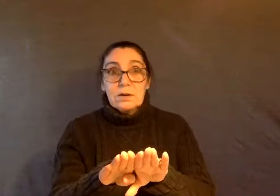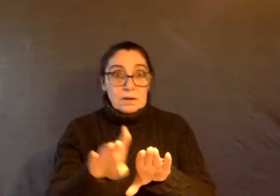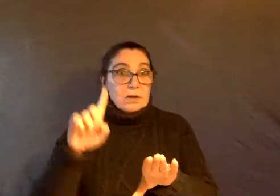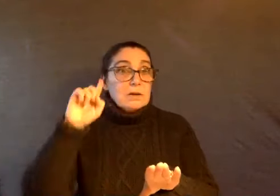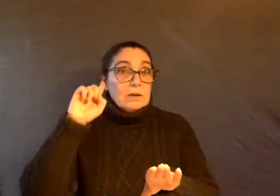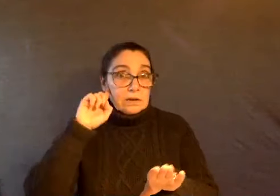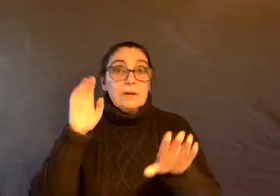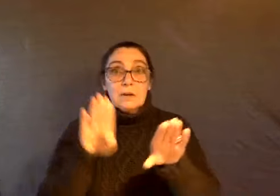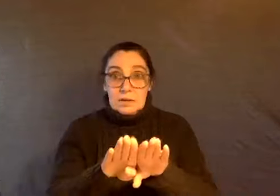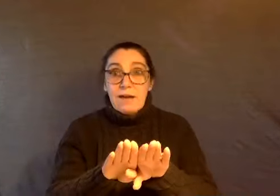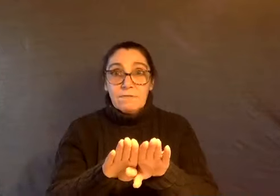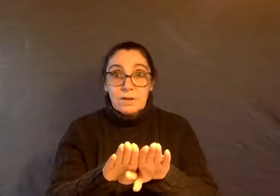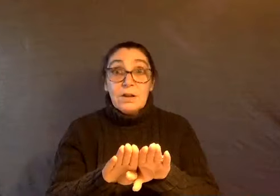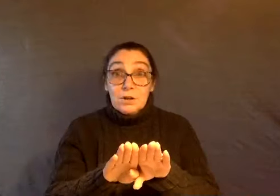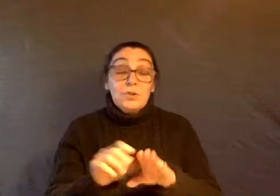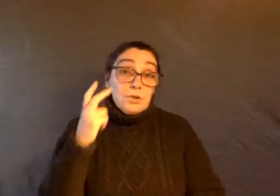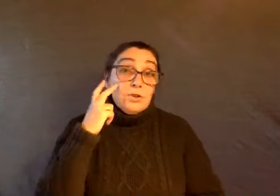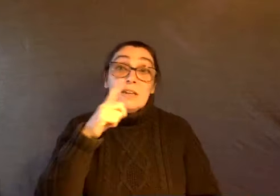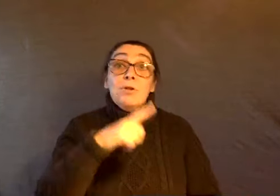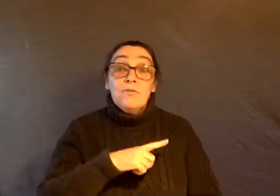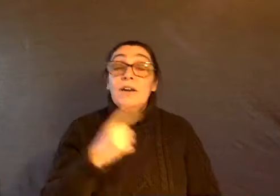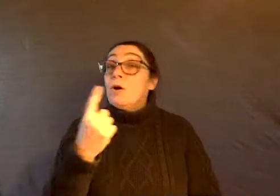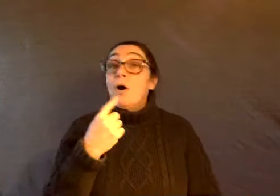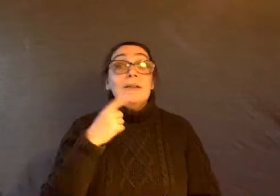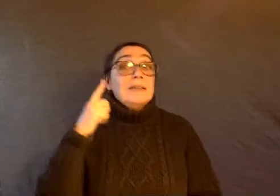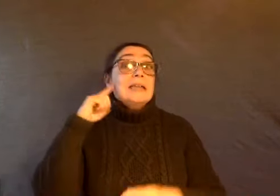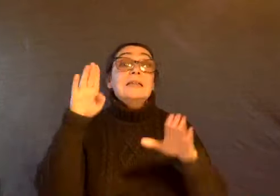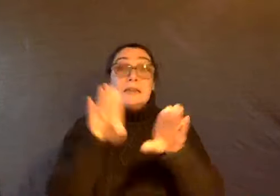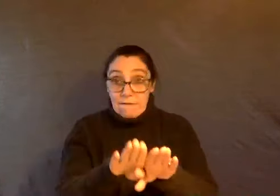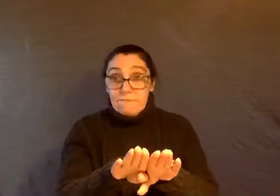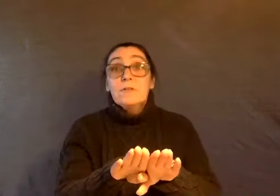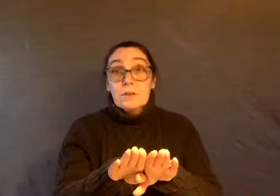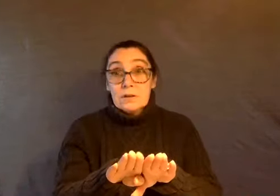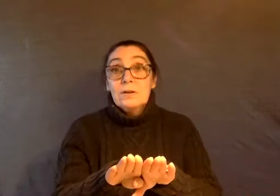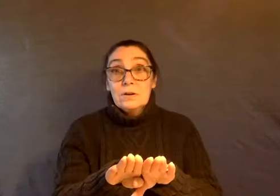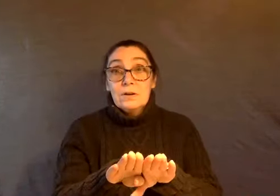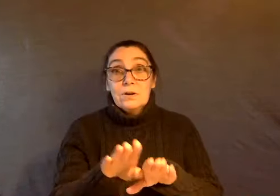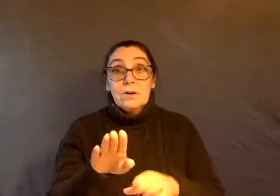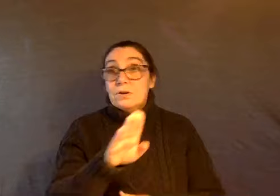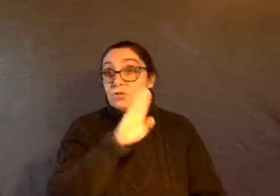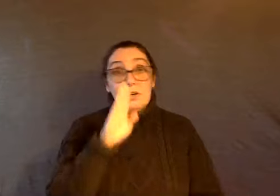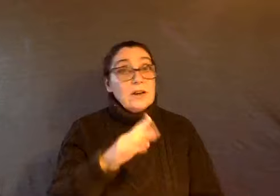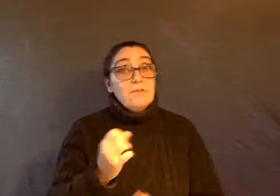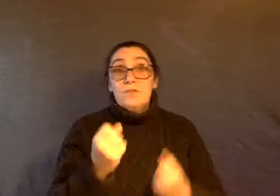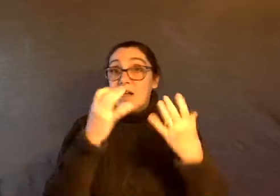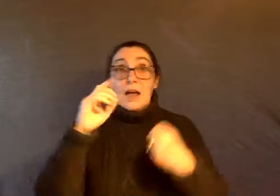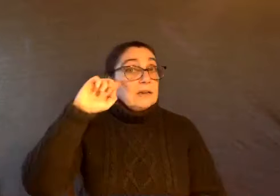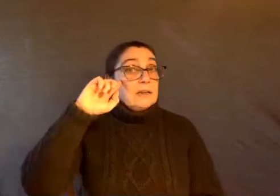okay. Deaf. So you'll see Laureen always says deaf. She never signs